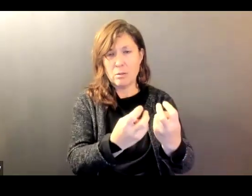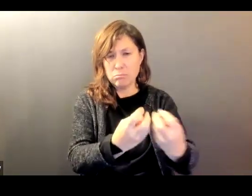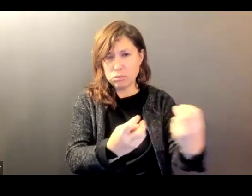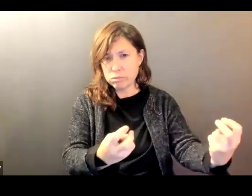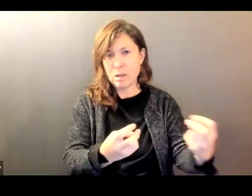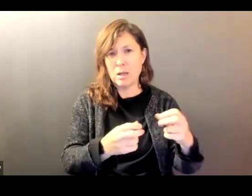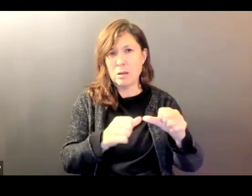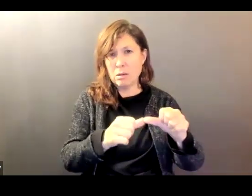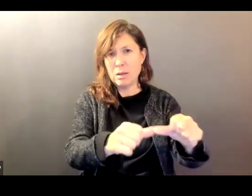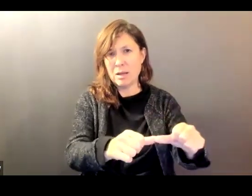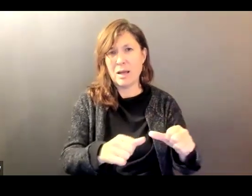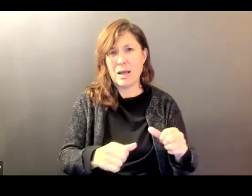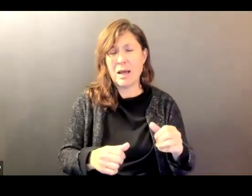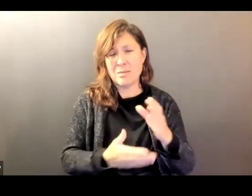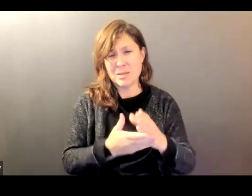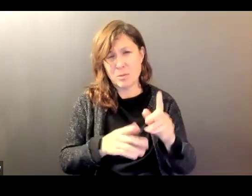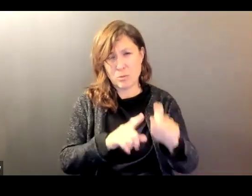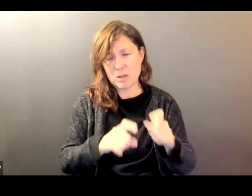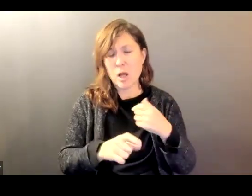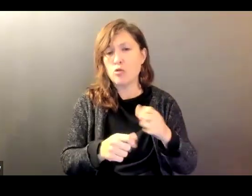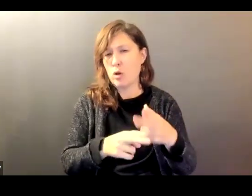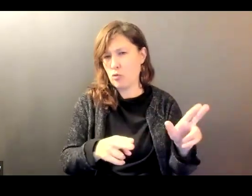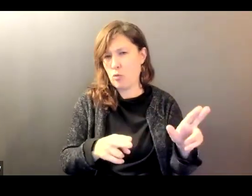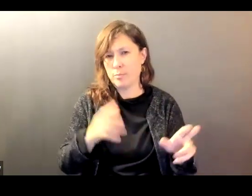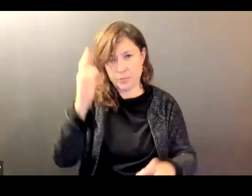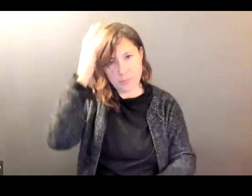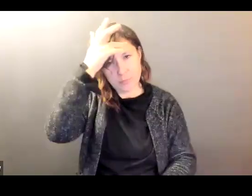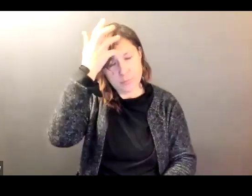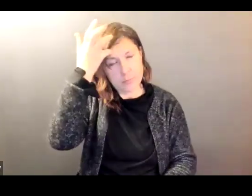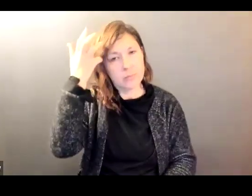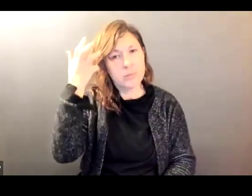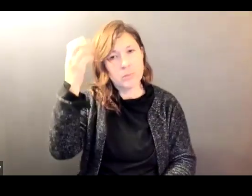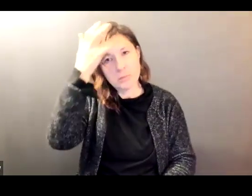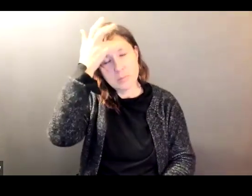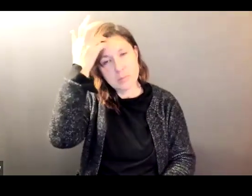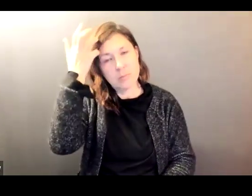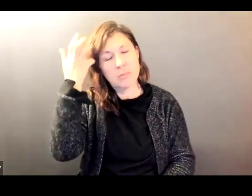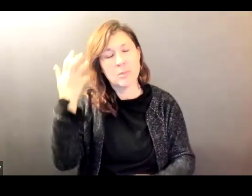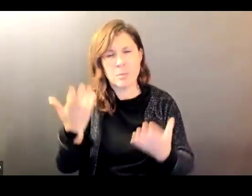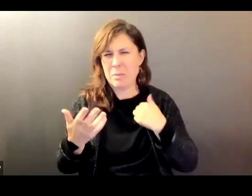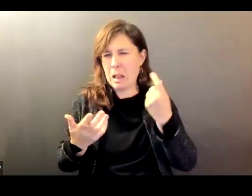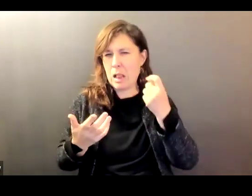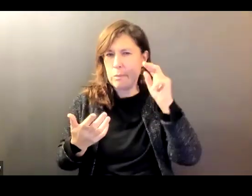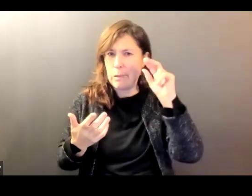but I'll make it short. The first ignorant question is